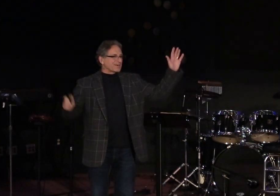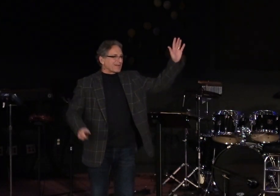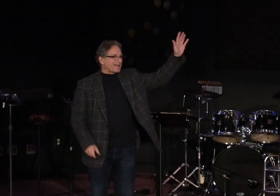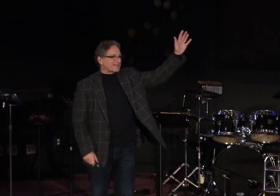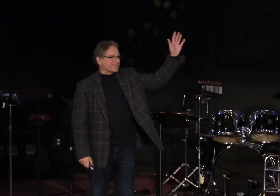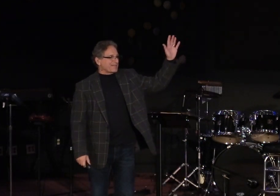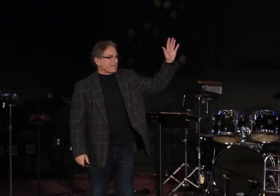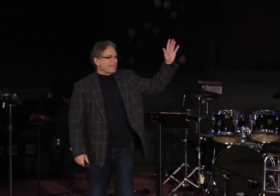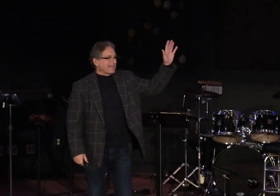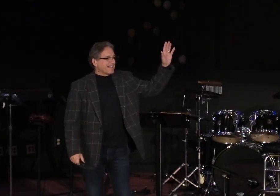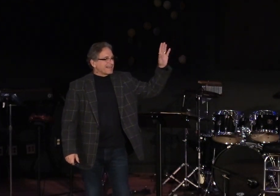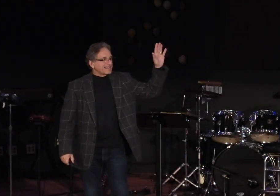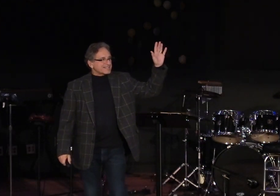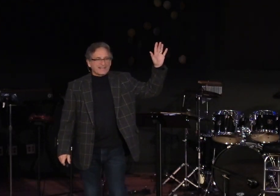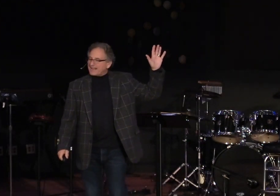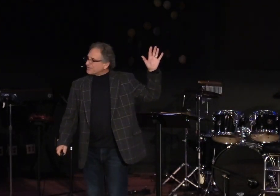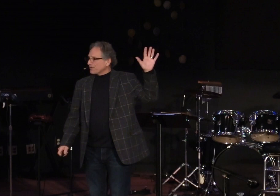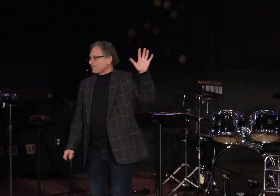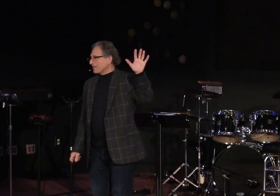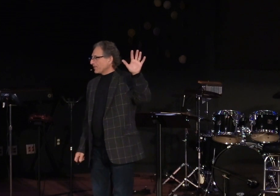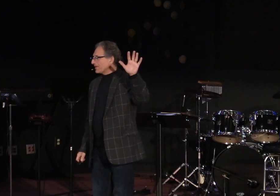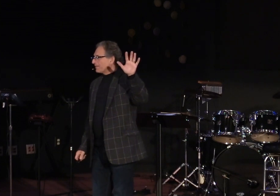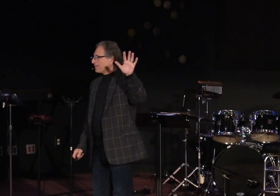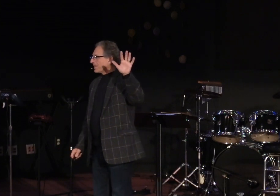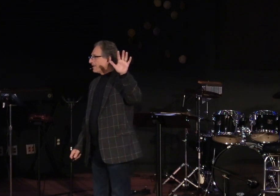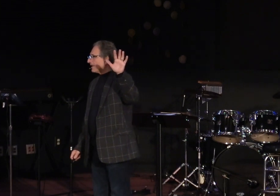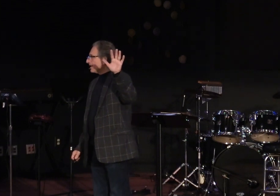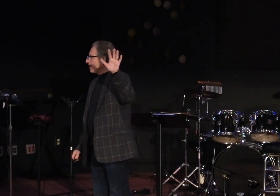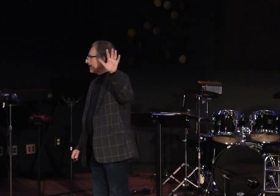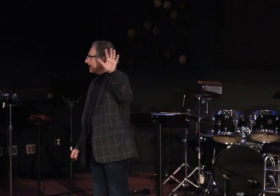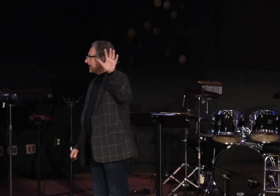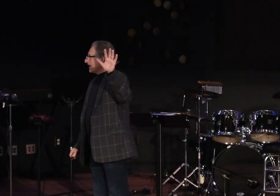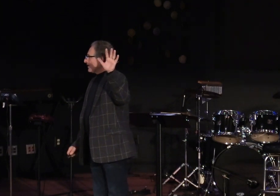missing from your life? Listen, I sure remember it.